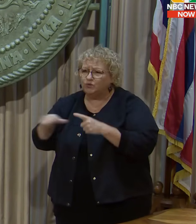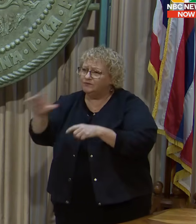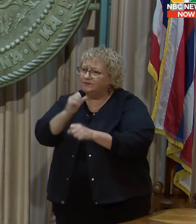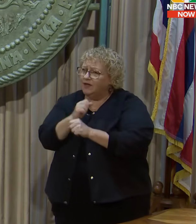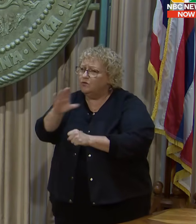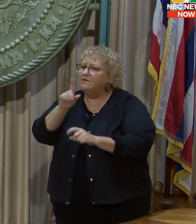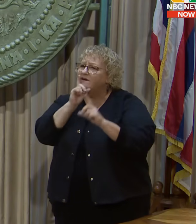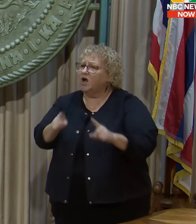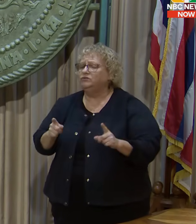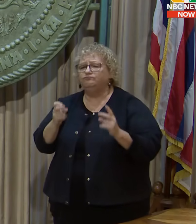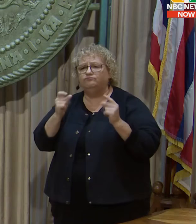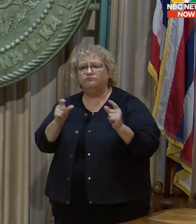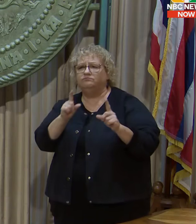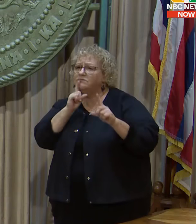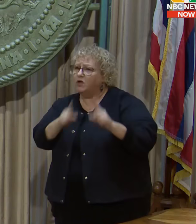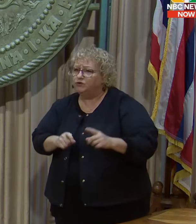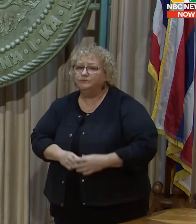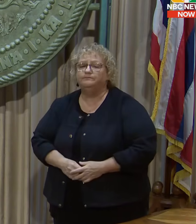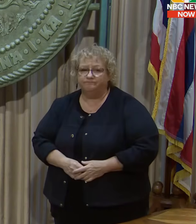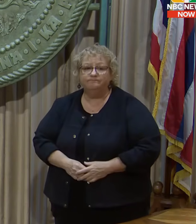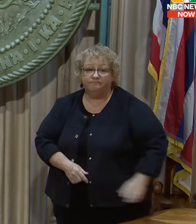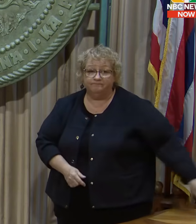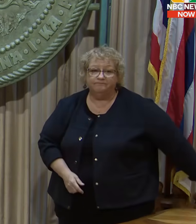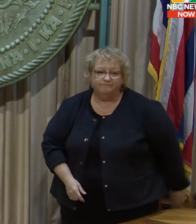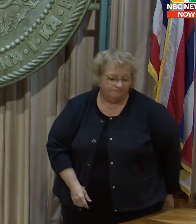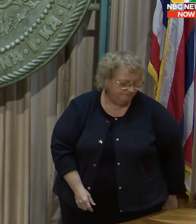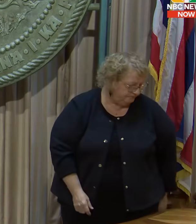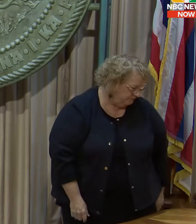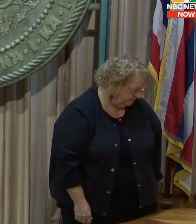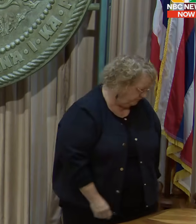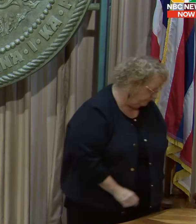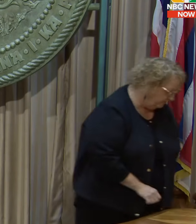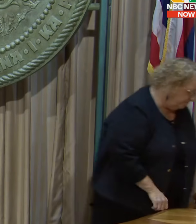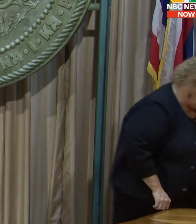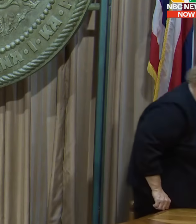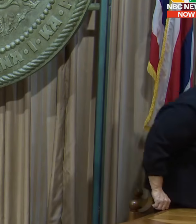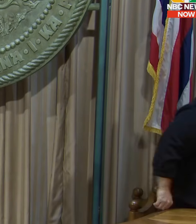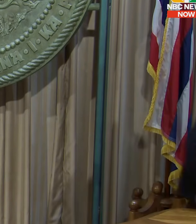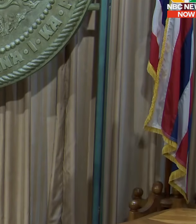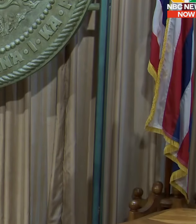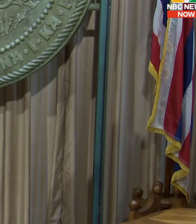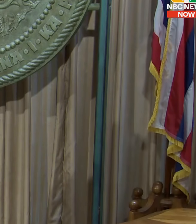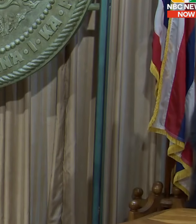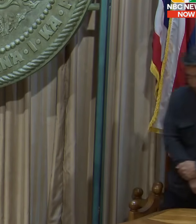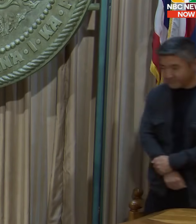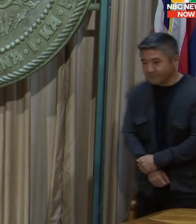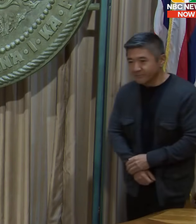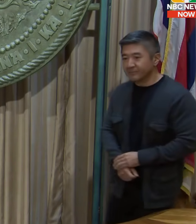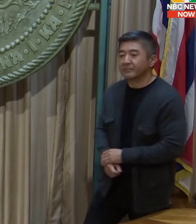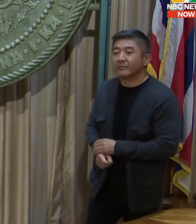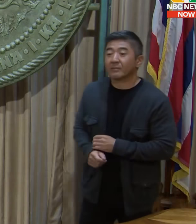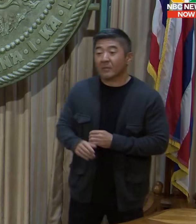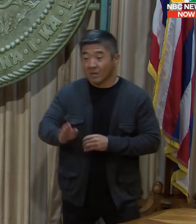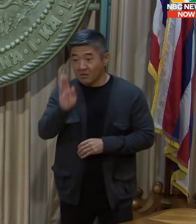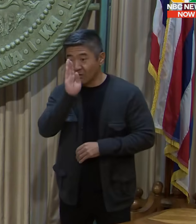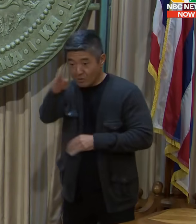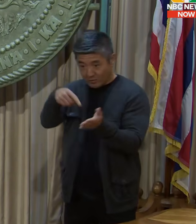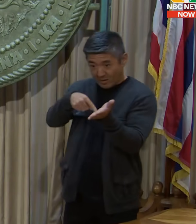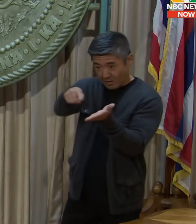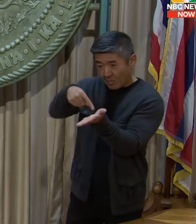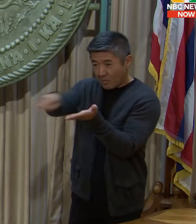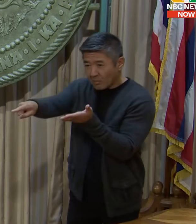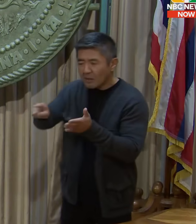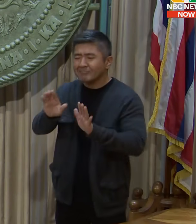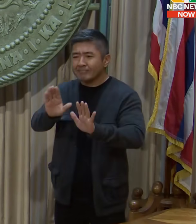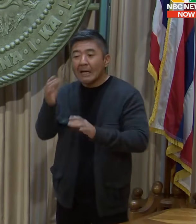questions answered, get that assistance out. First of all, on the direct payments. In general, please, we still are working out these details, but in general, if you have a